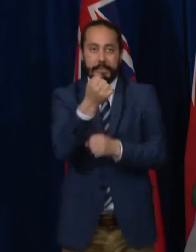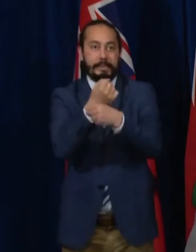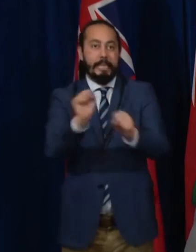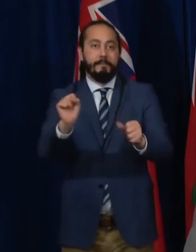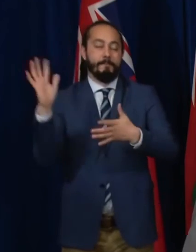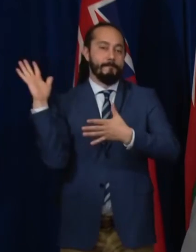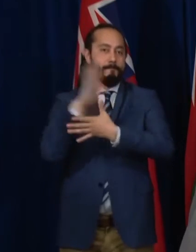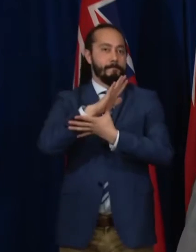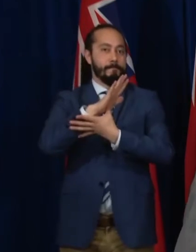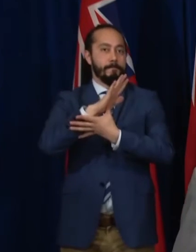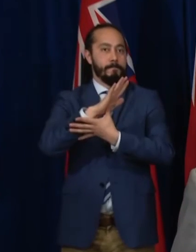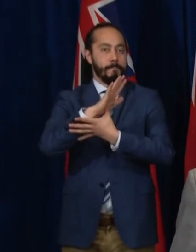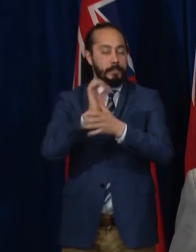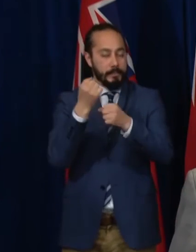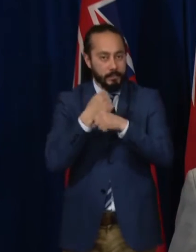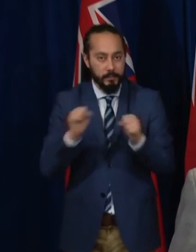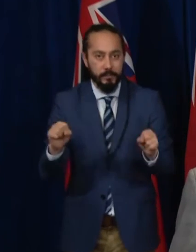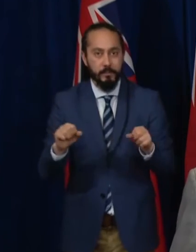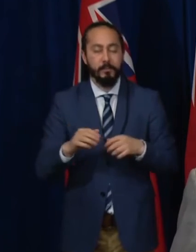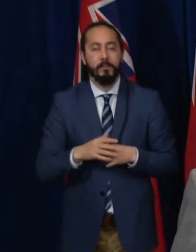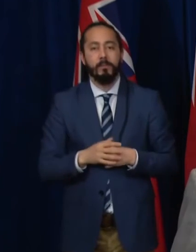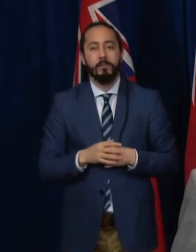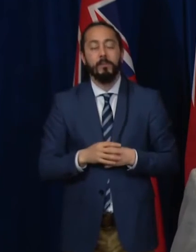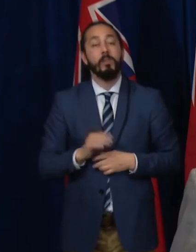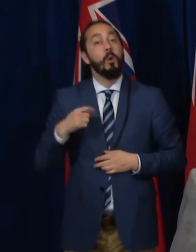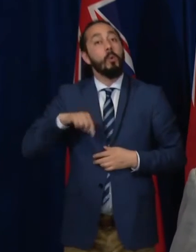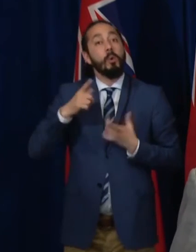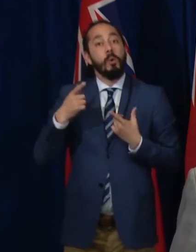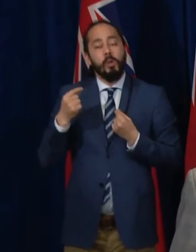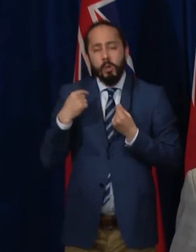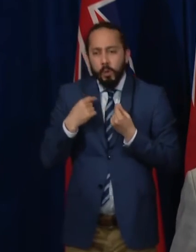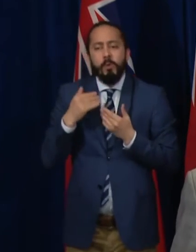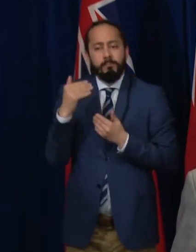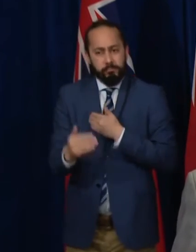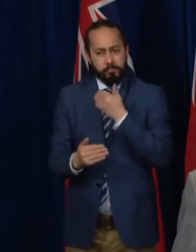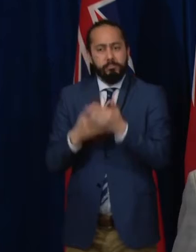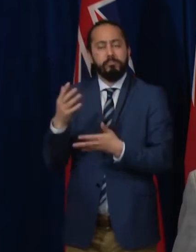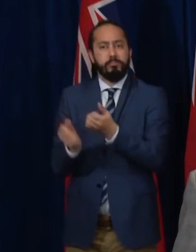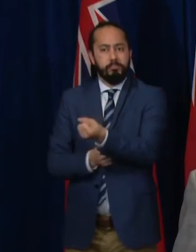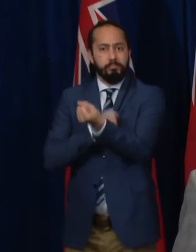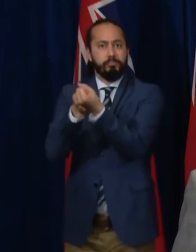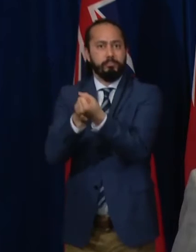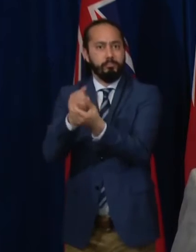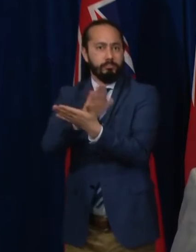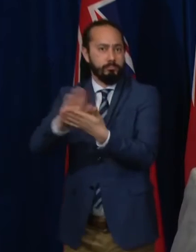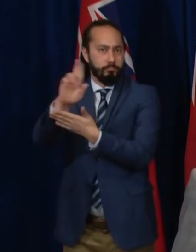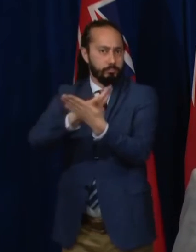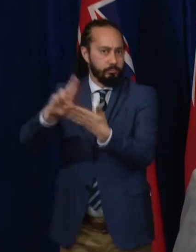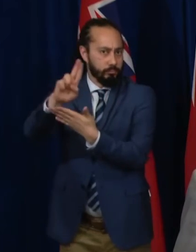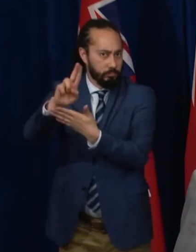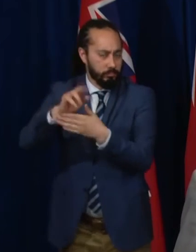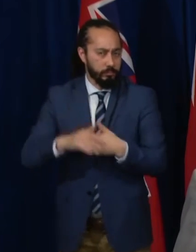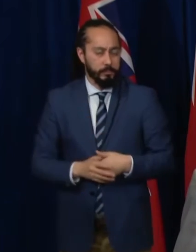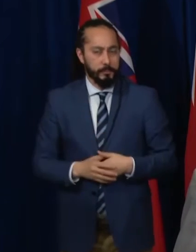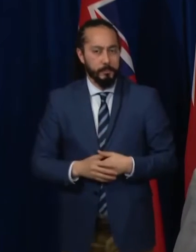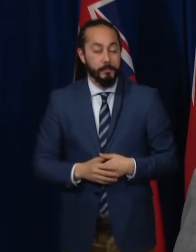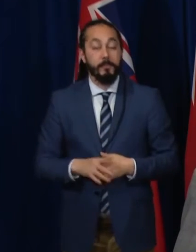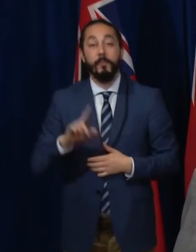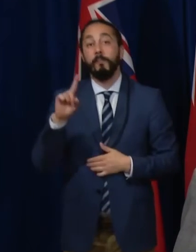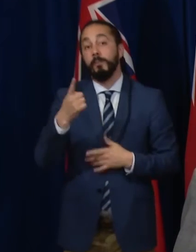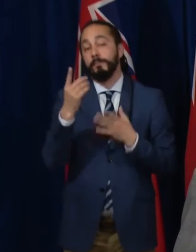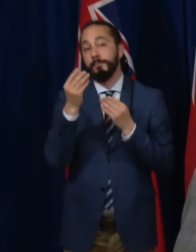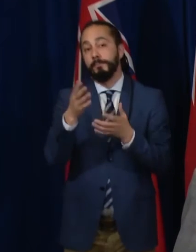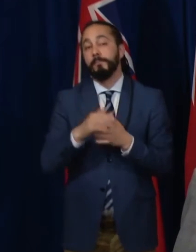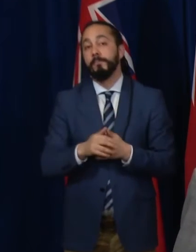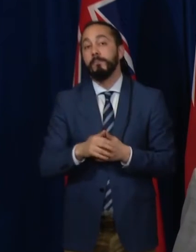We've taken certain steps to assist the post-secondary sector. The first I would like to discuss with you today is a six-month